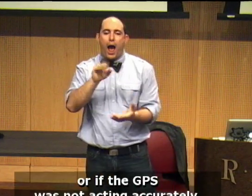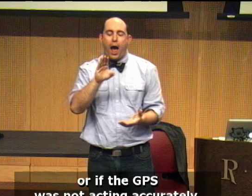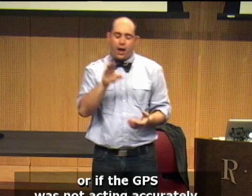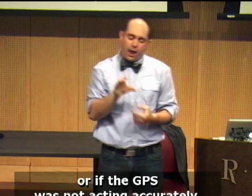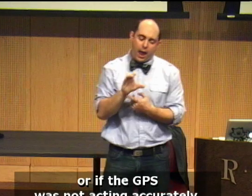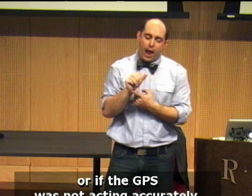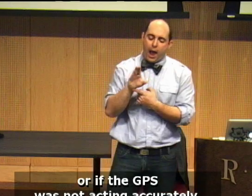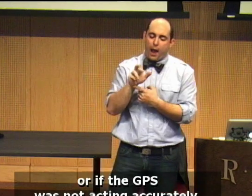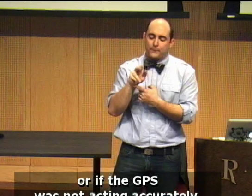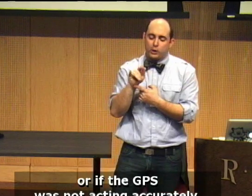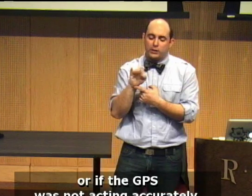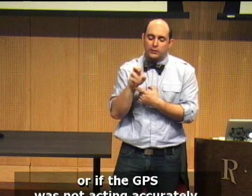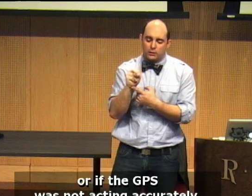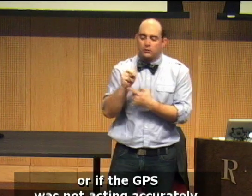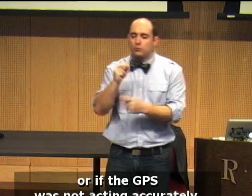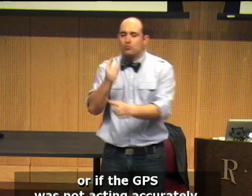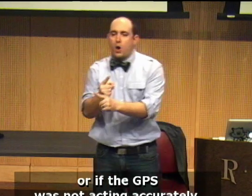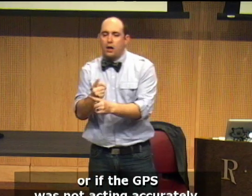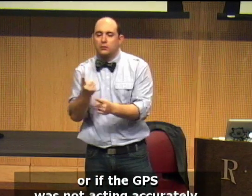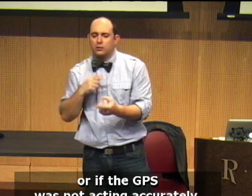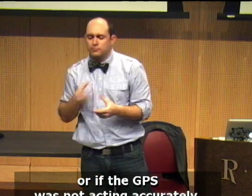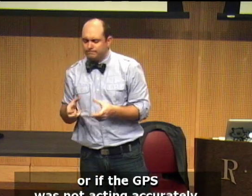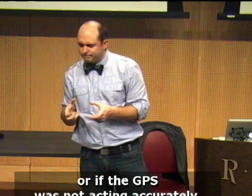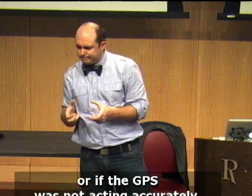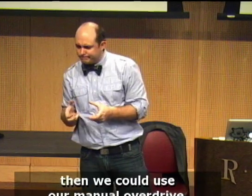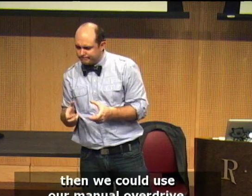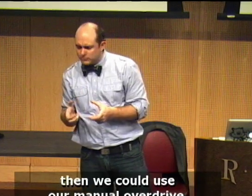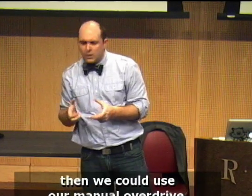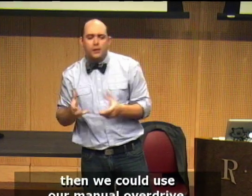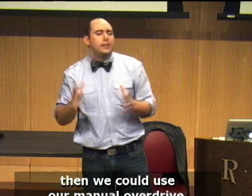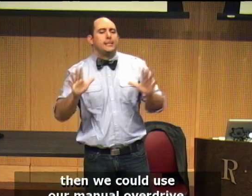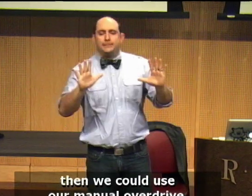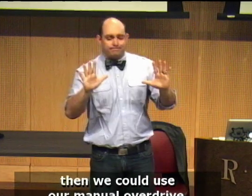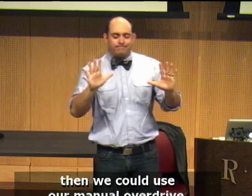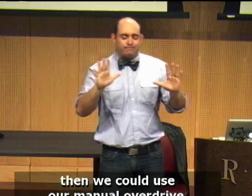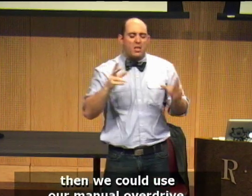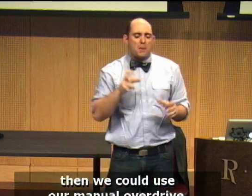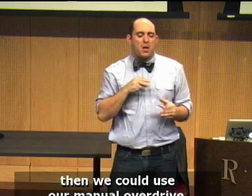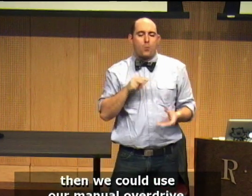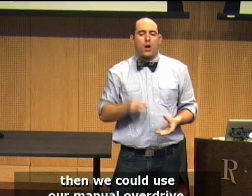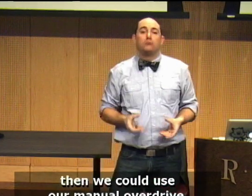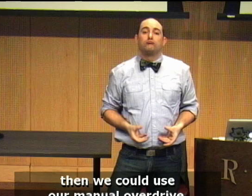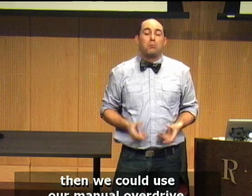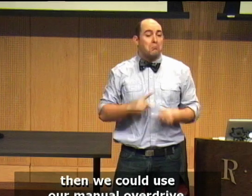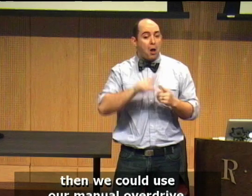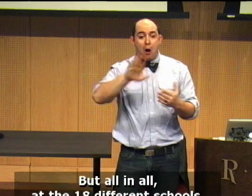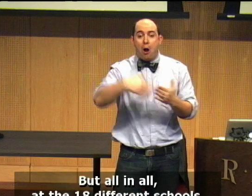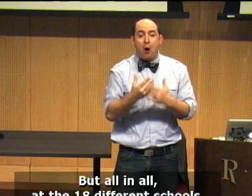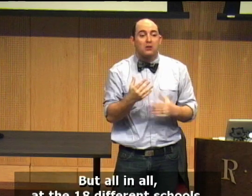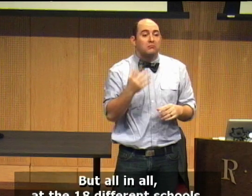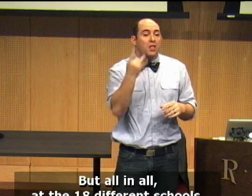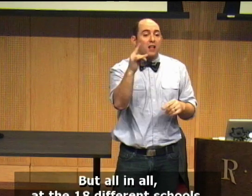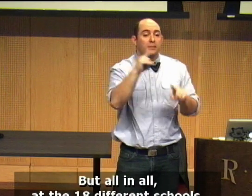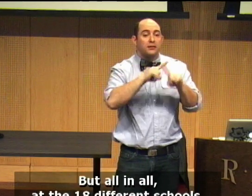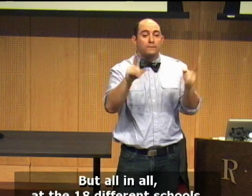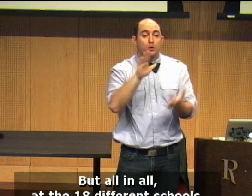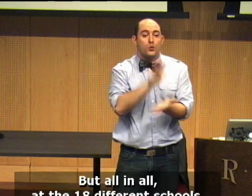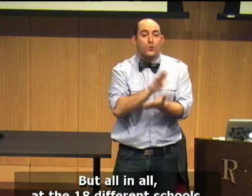not acting accurately, then we could use our manual overdrive. But all in all, at the 18